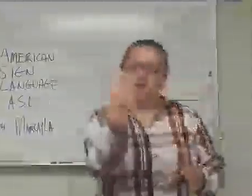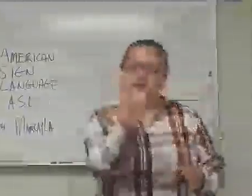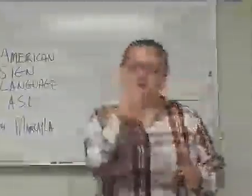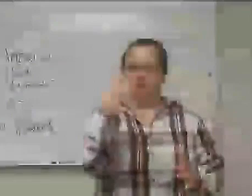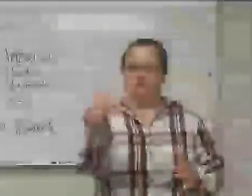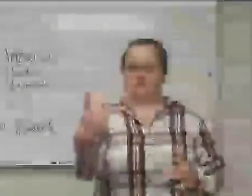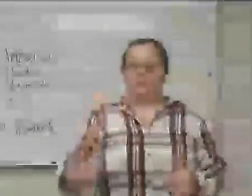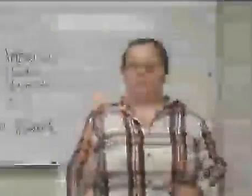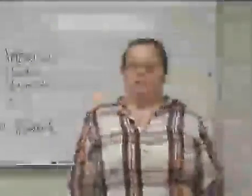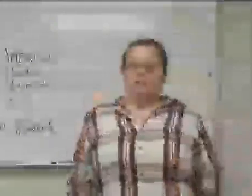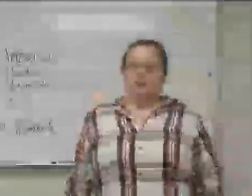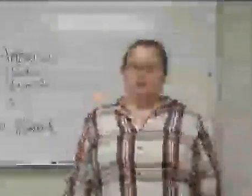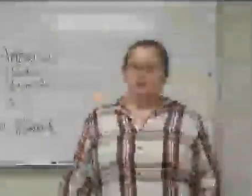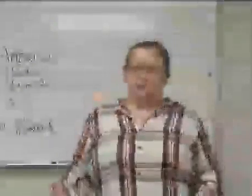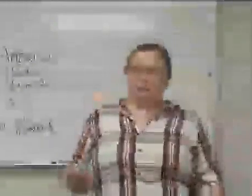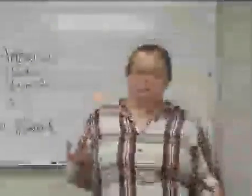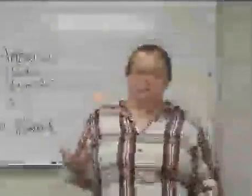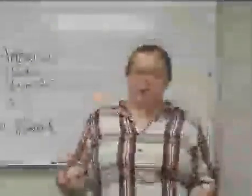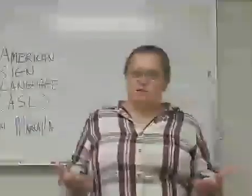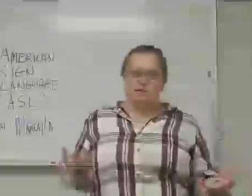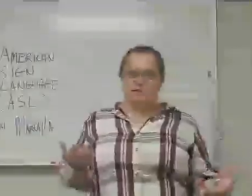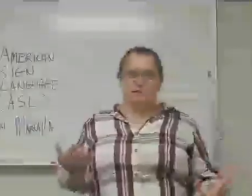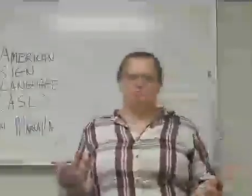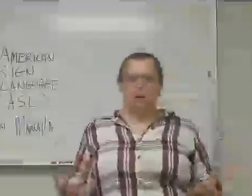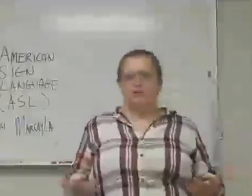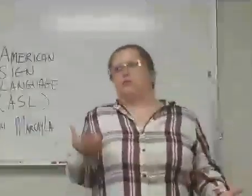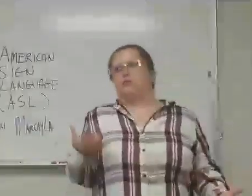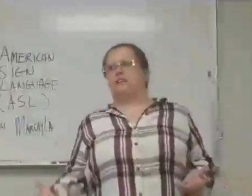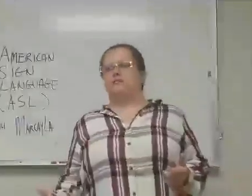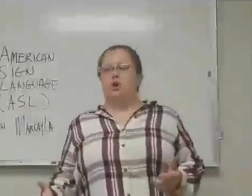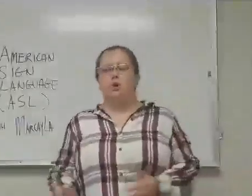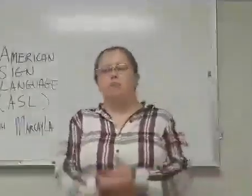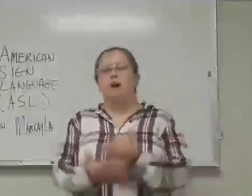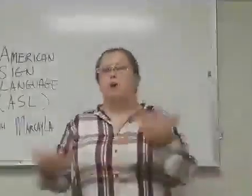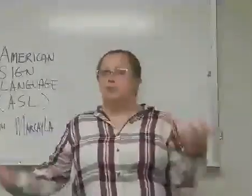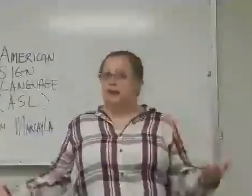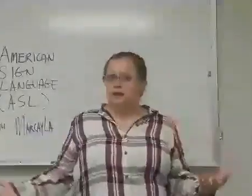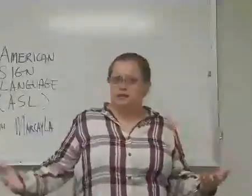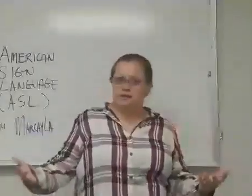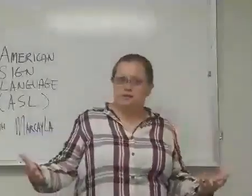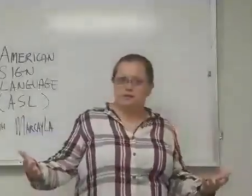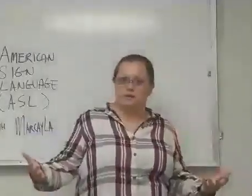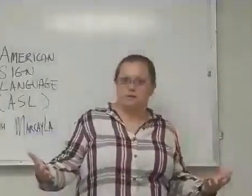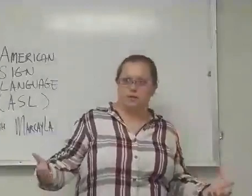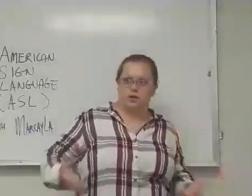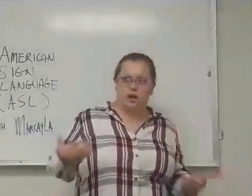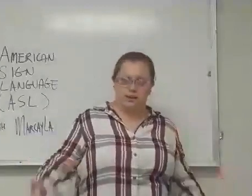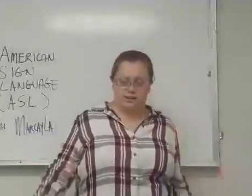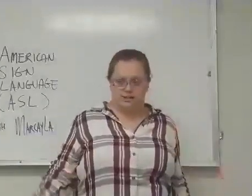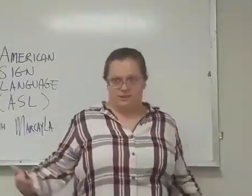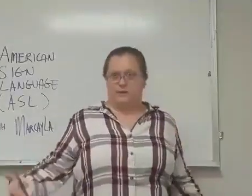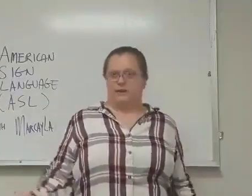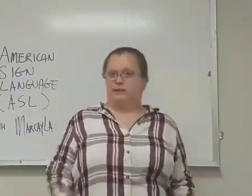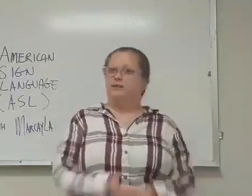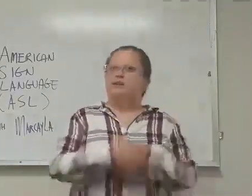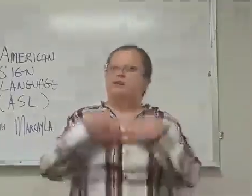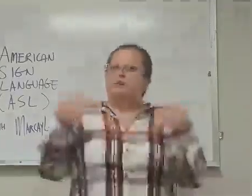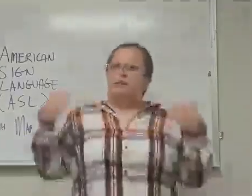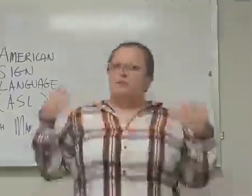something is like the best kind of about that. Okay. When you're asking somebody